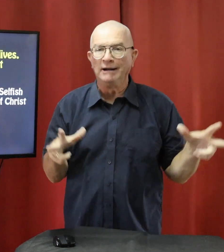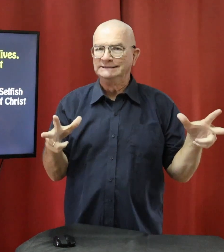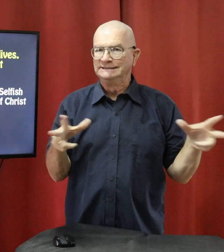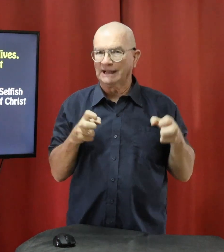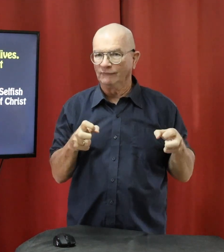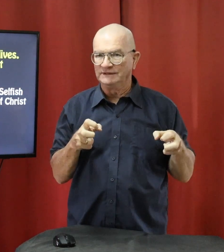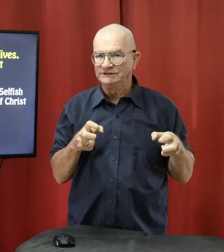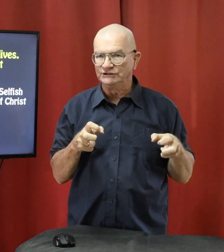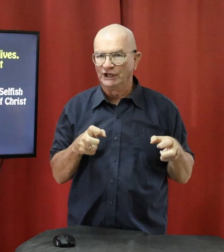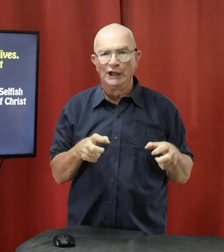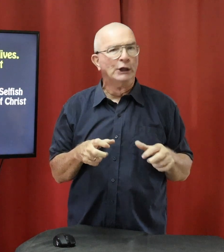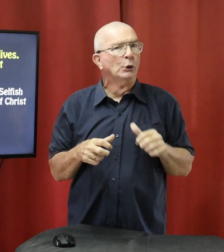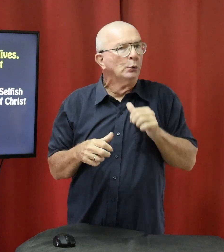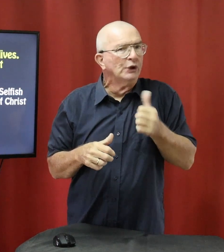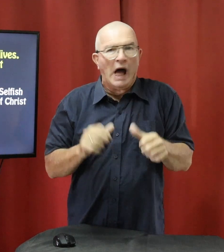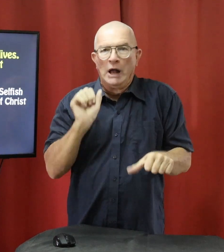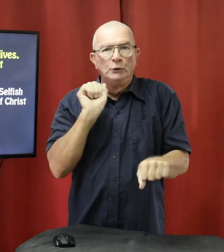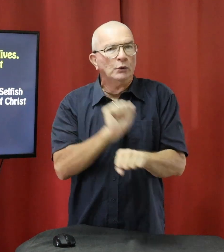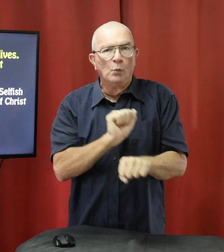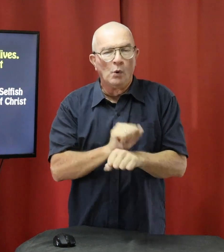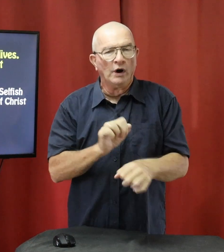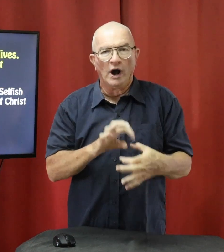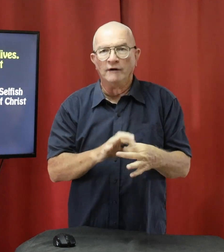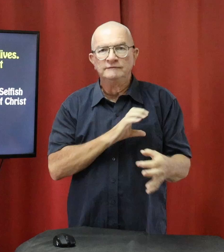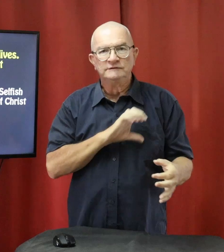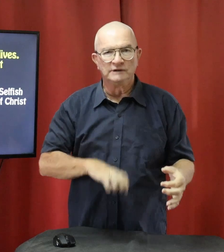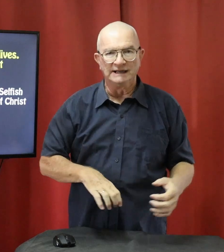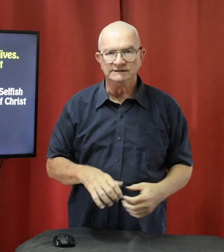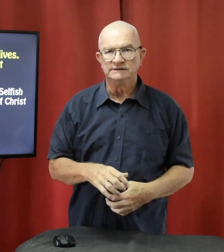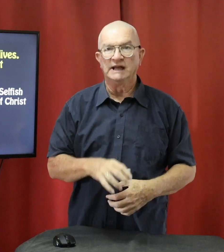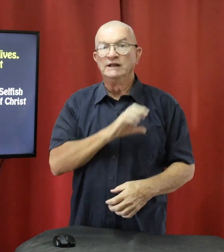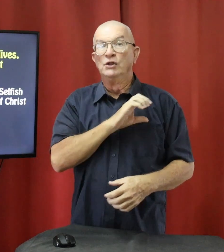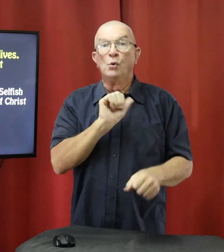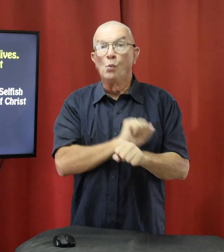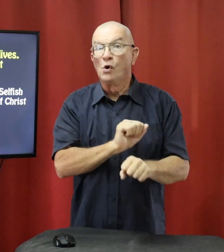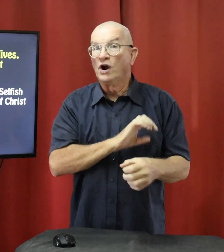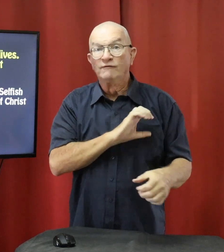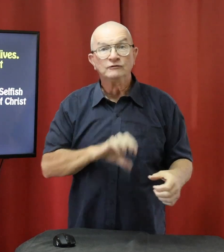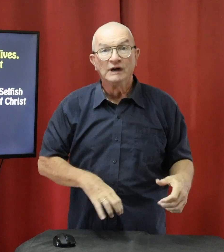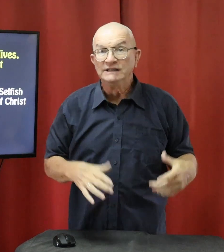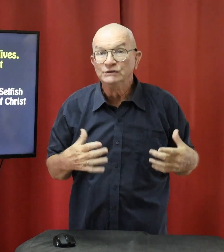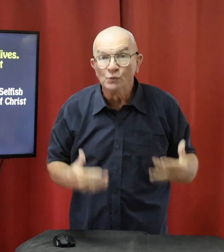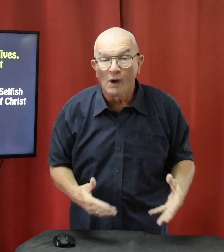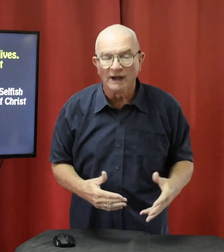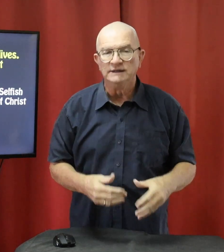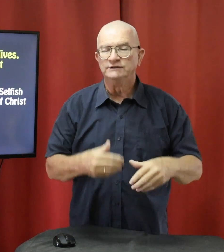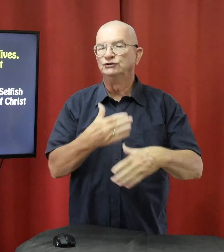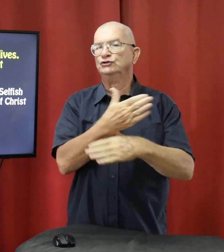Some people selfishly do not do the work of God, of Christ.